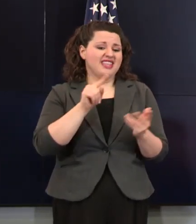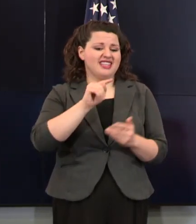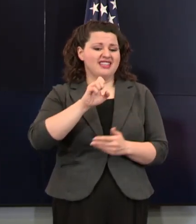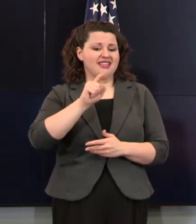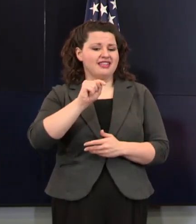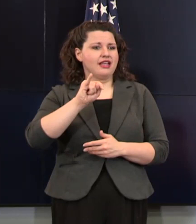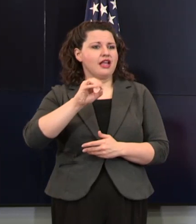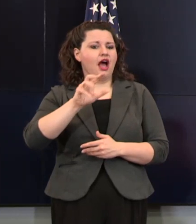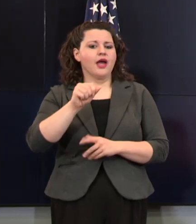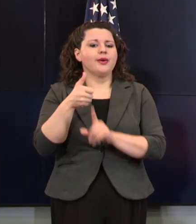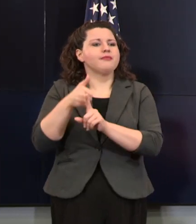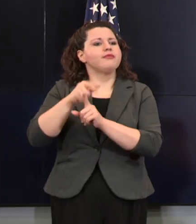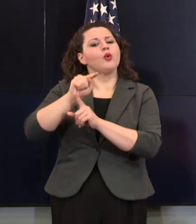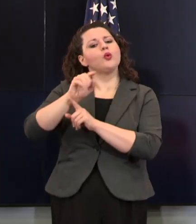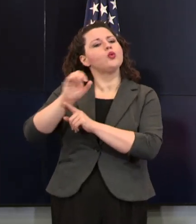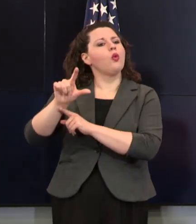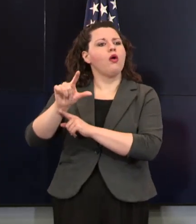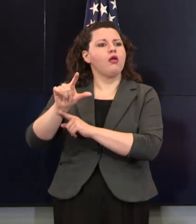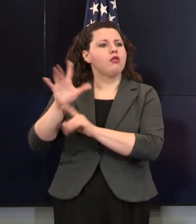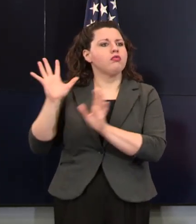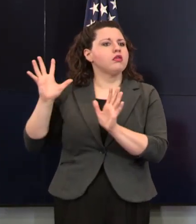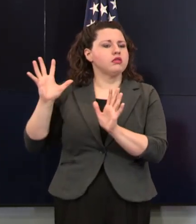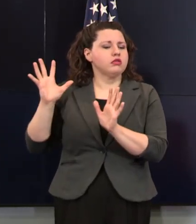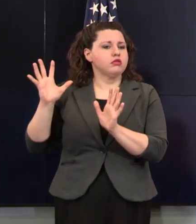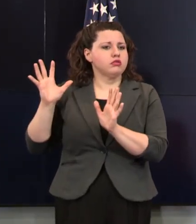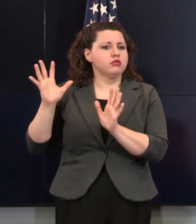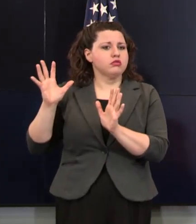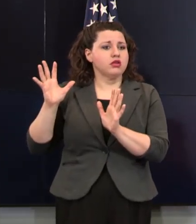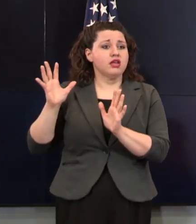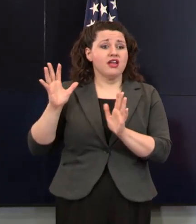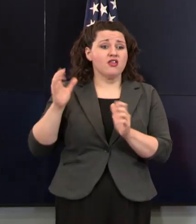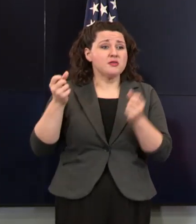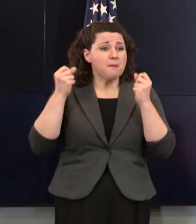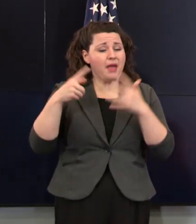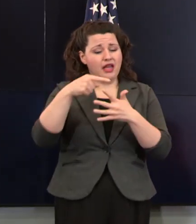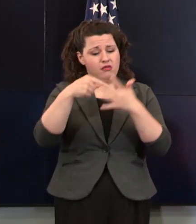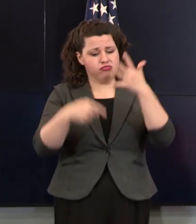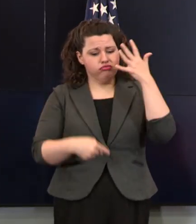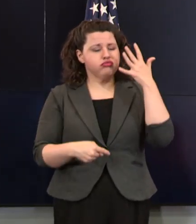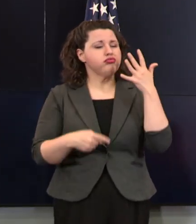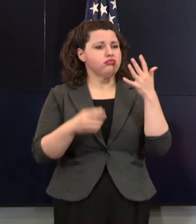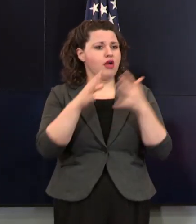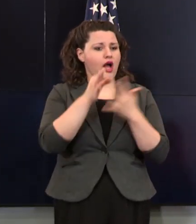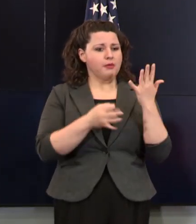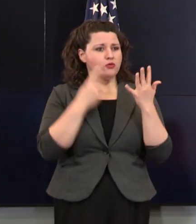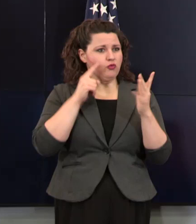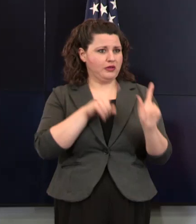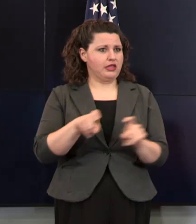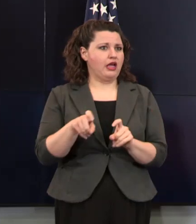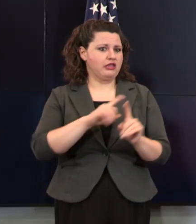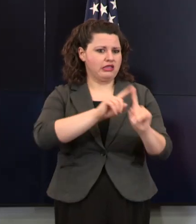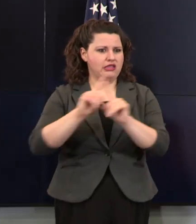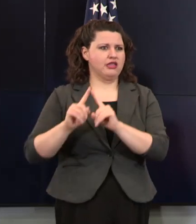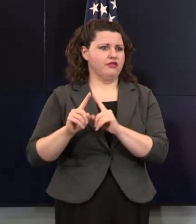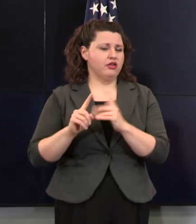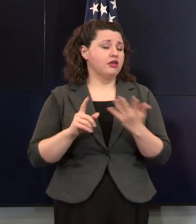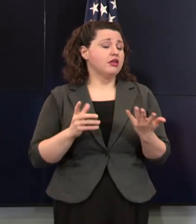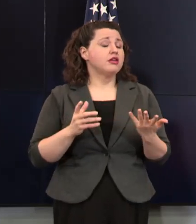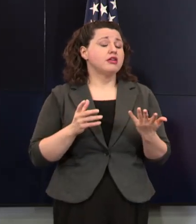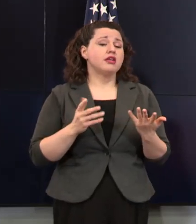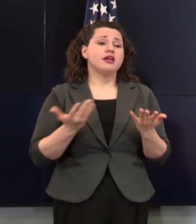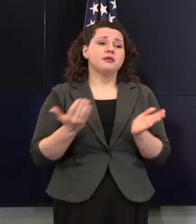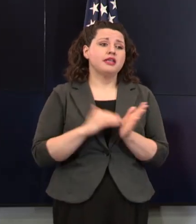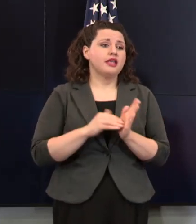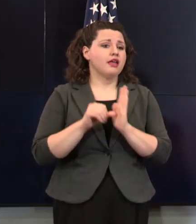is a tool. It's on top of all of the other testing options that Sarah was talking about. But again,